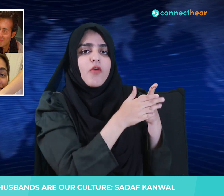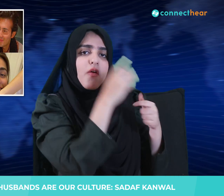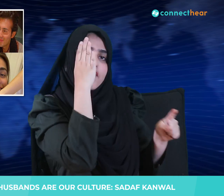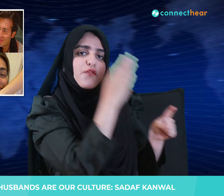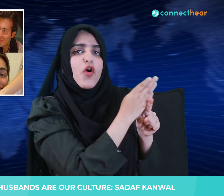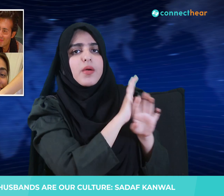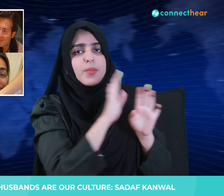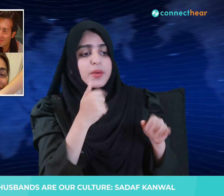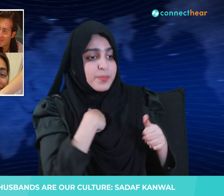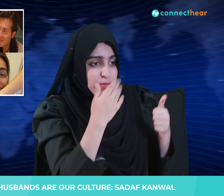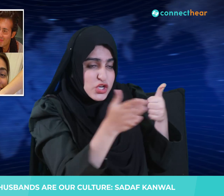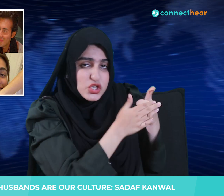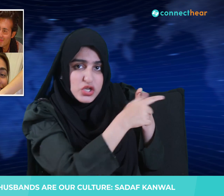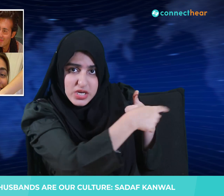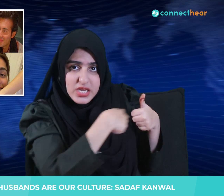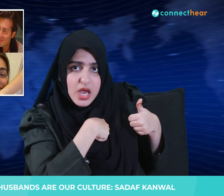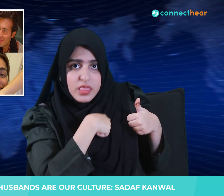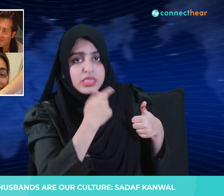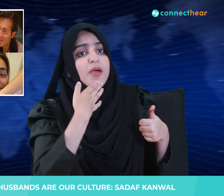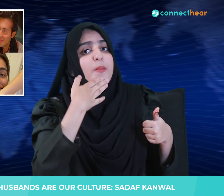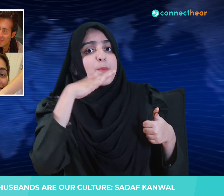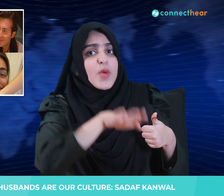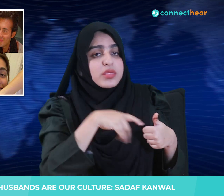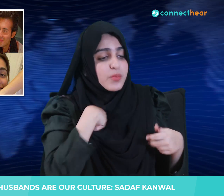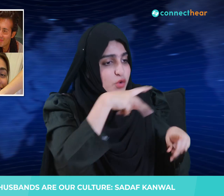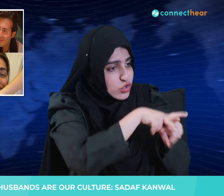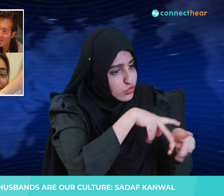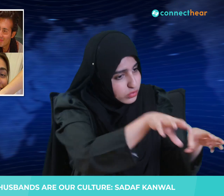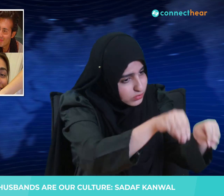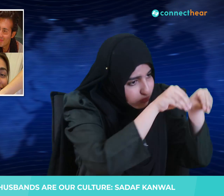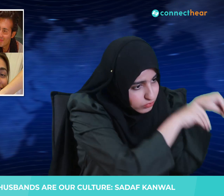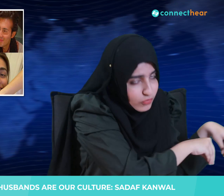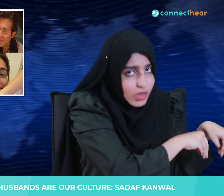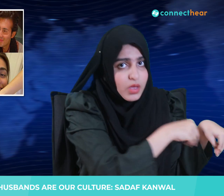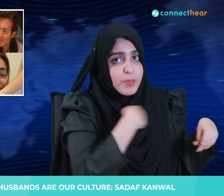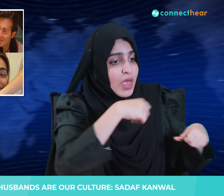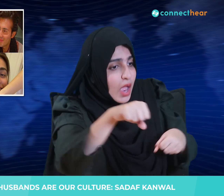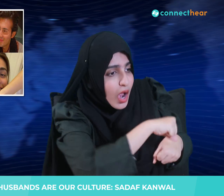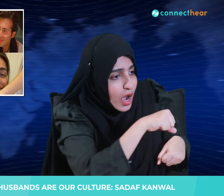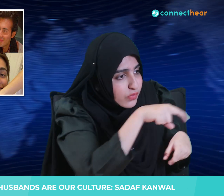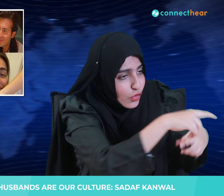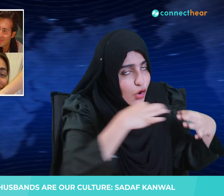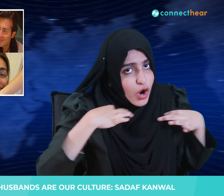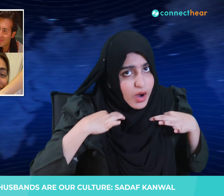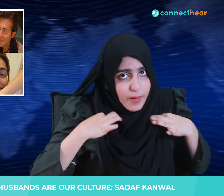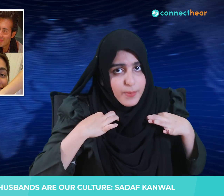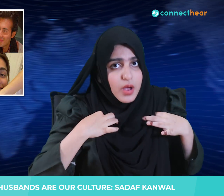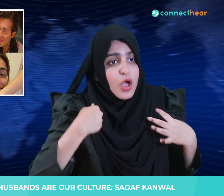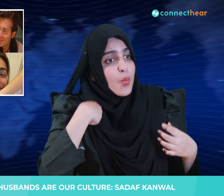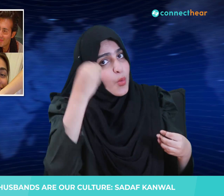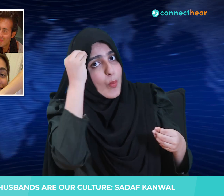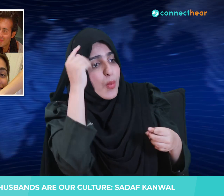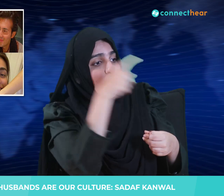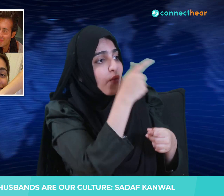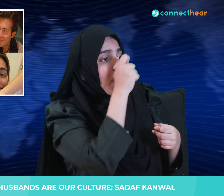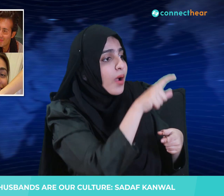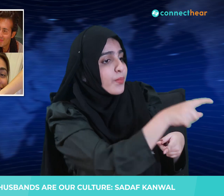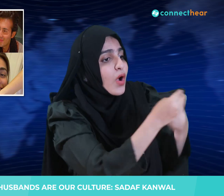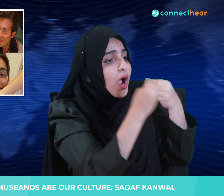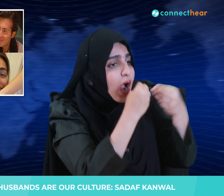our husband. I married him, which means I have to pick up his shoes and iron his clothes. I know where all of Shahroz's things are